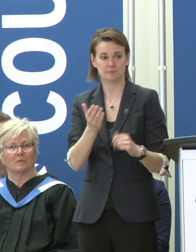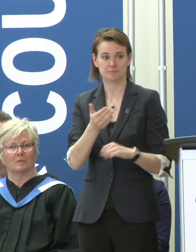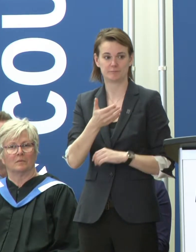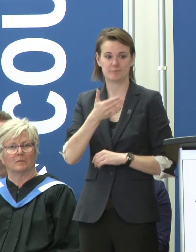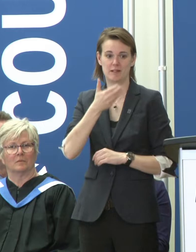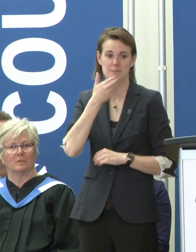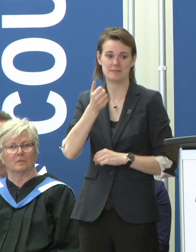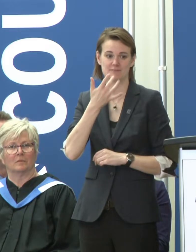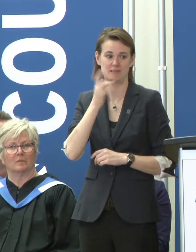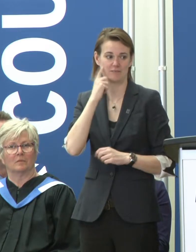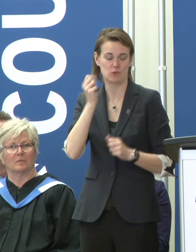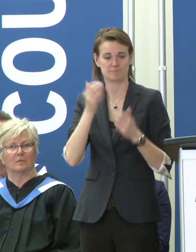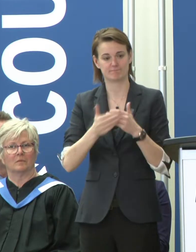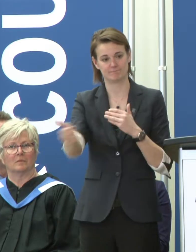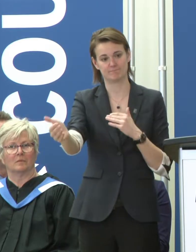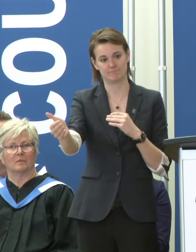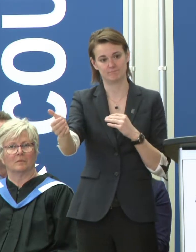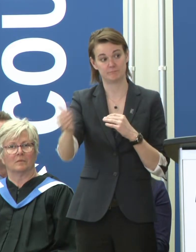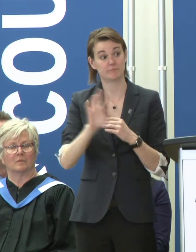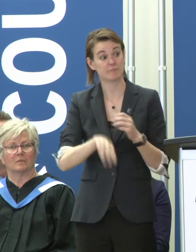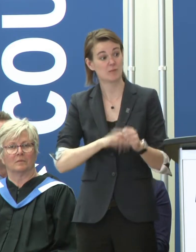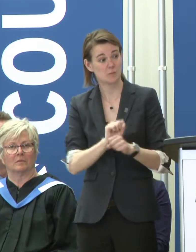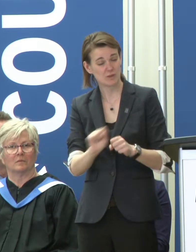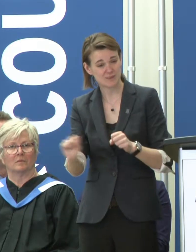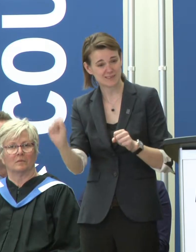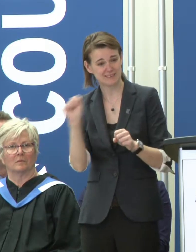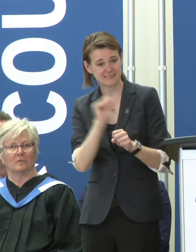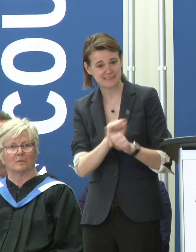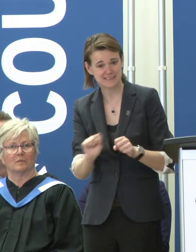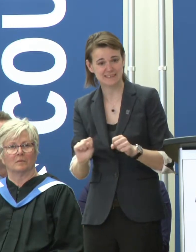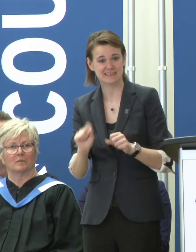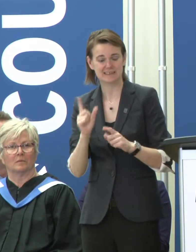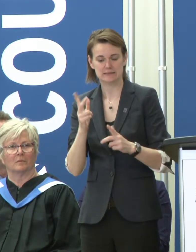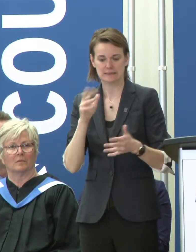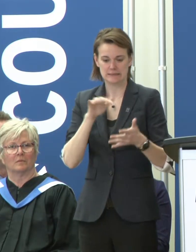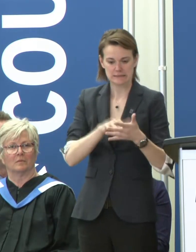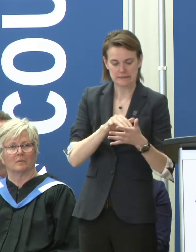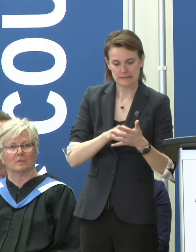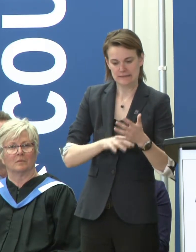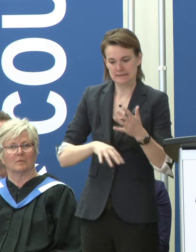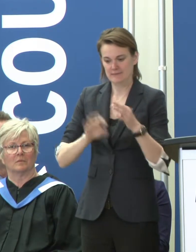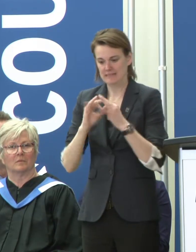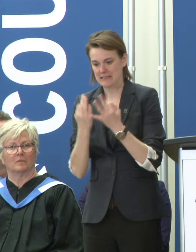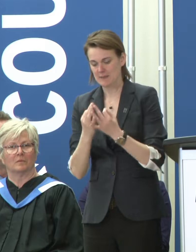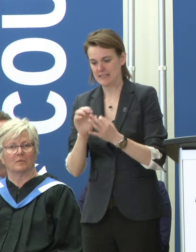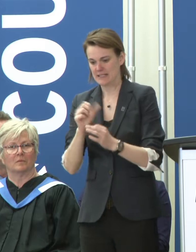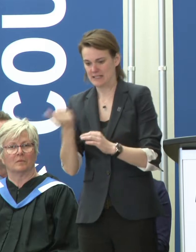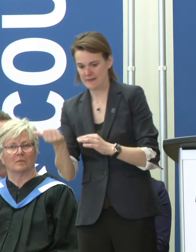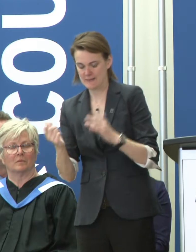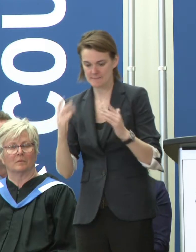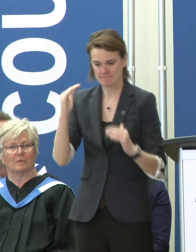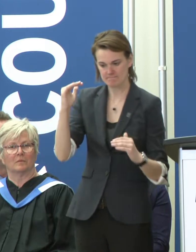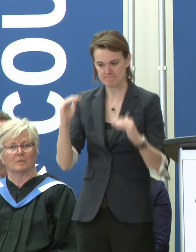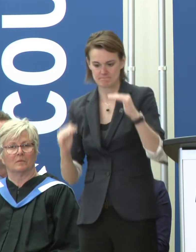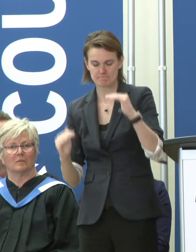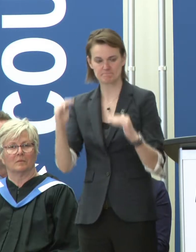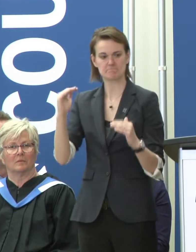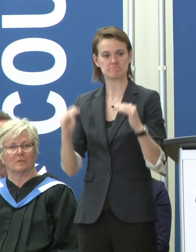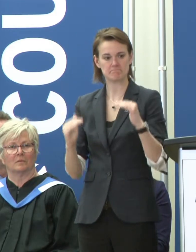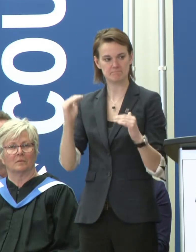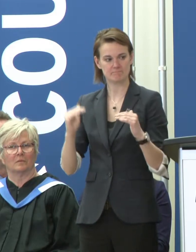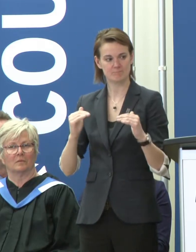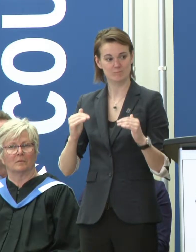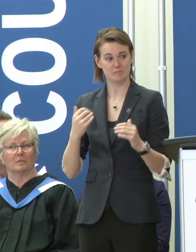future. You're hard worked, you balanced your studies, your family, and other competing priorities. You found that